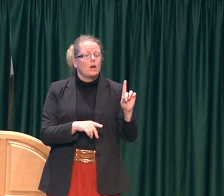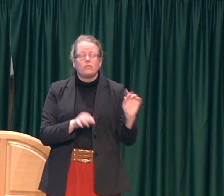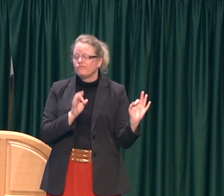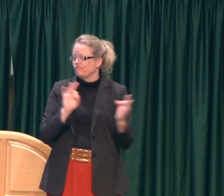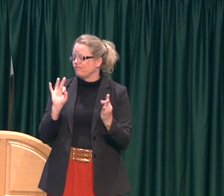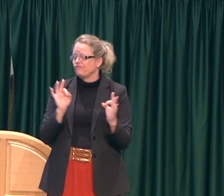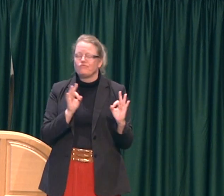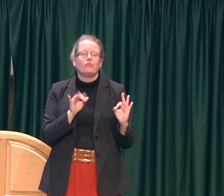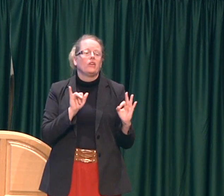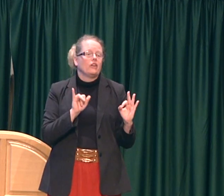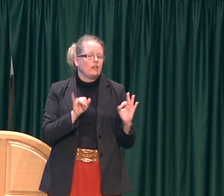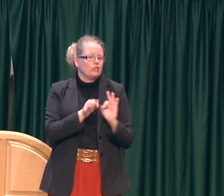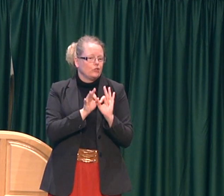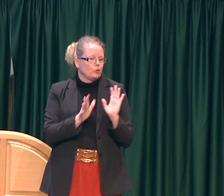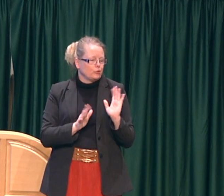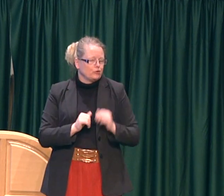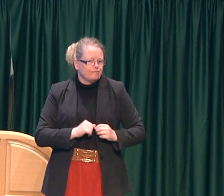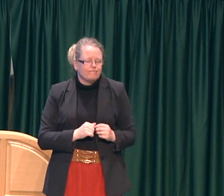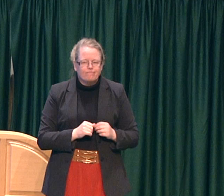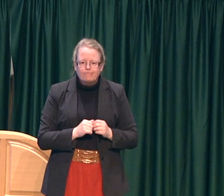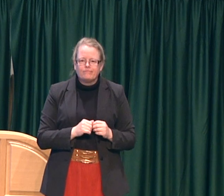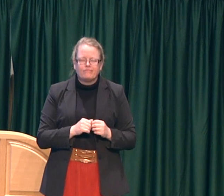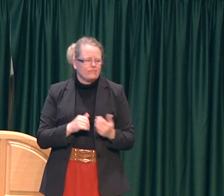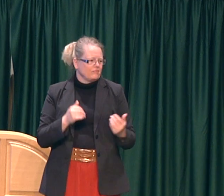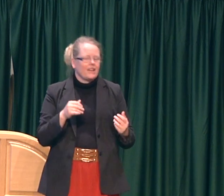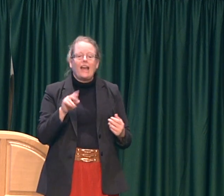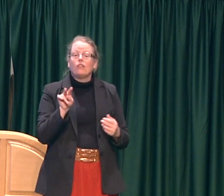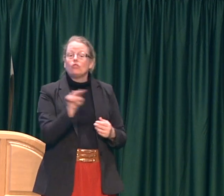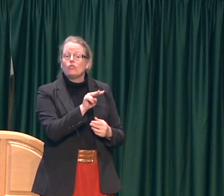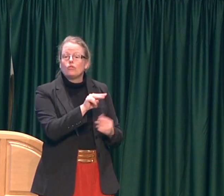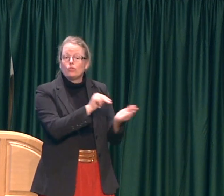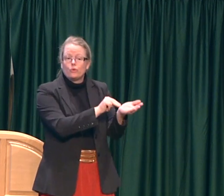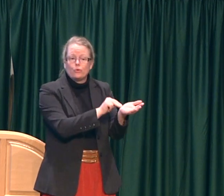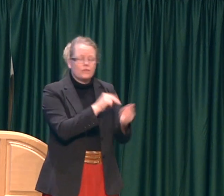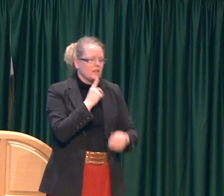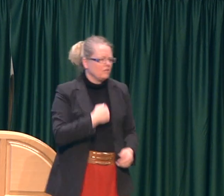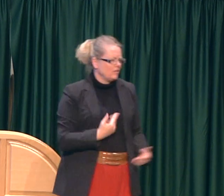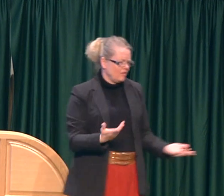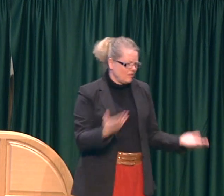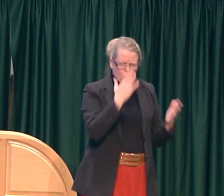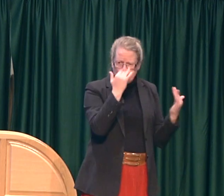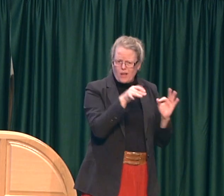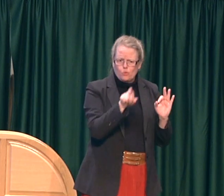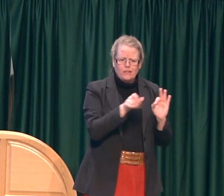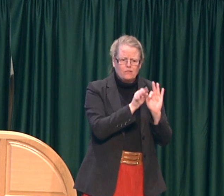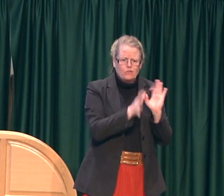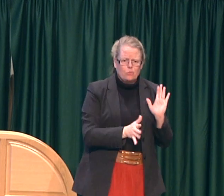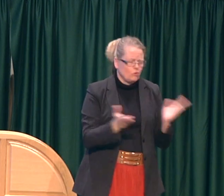and the doctor walked by, glanced at me, recognized that I was an interpreter, looked at the nurse and said,